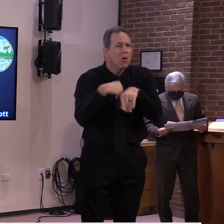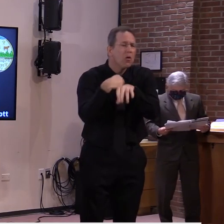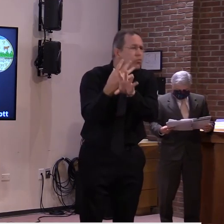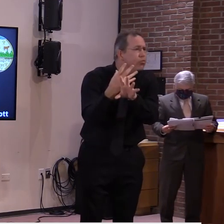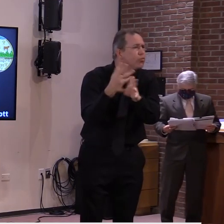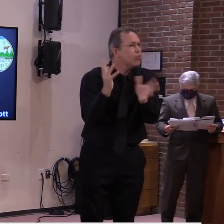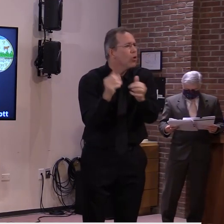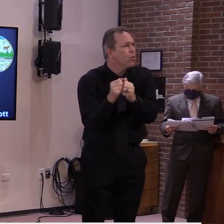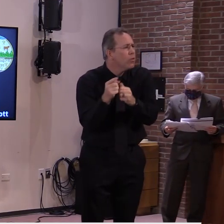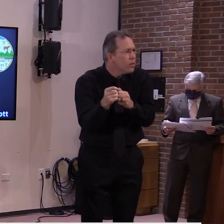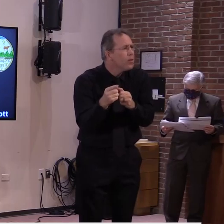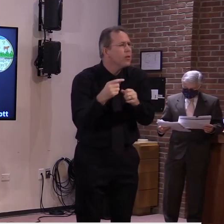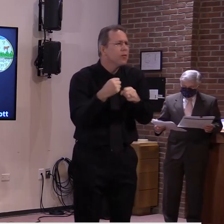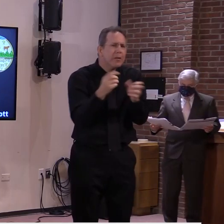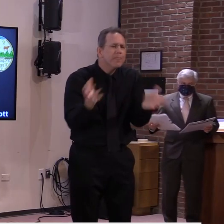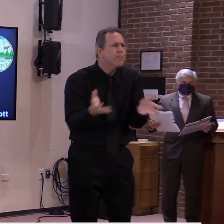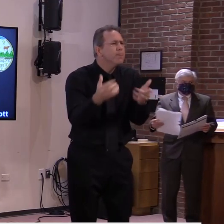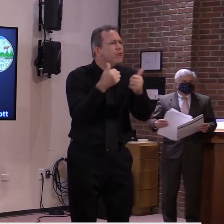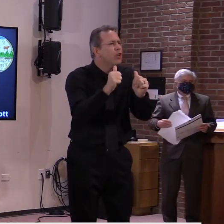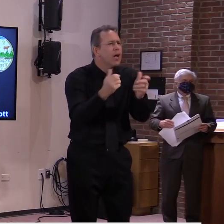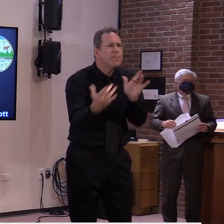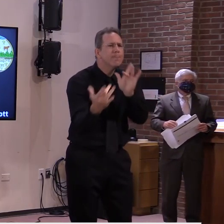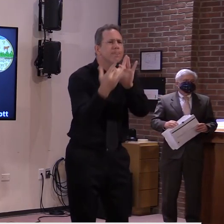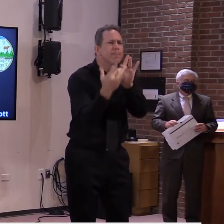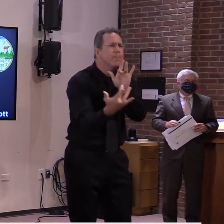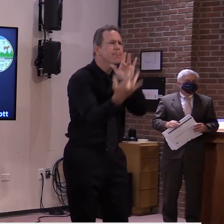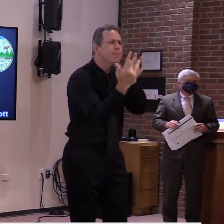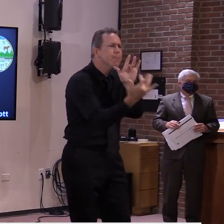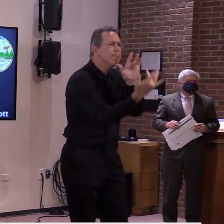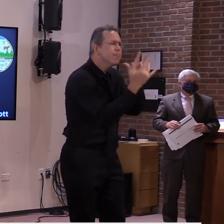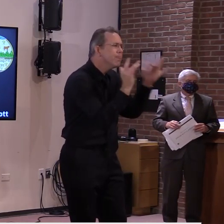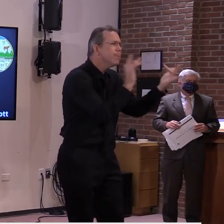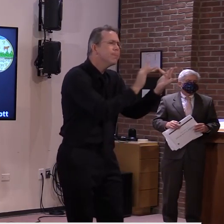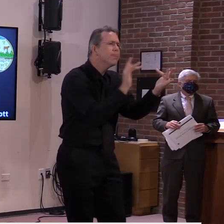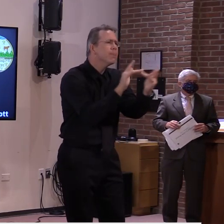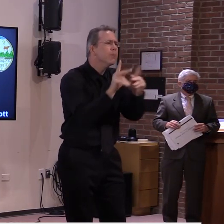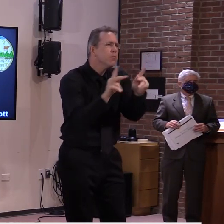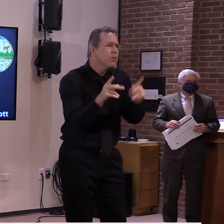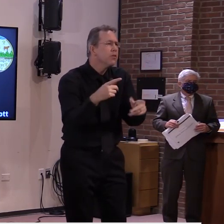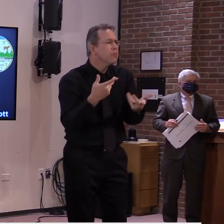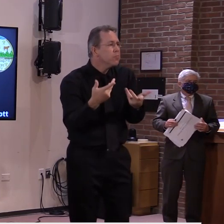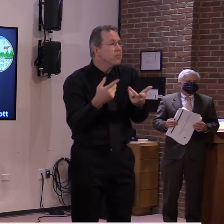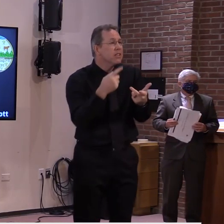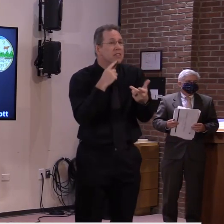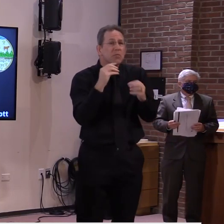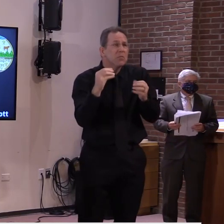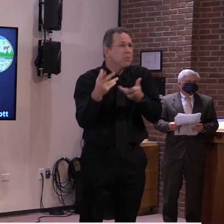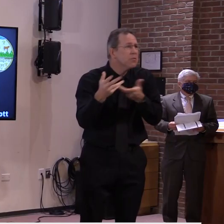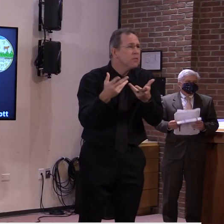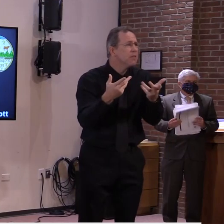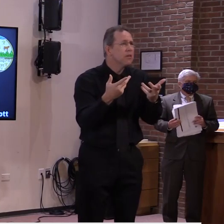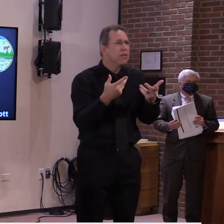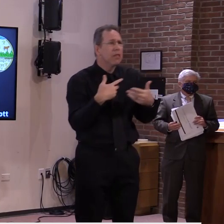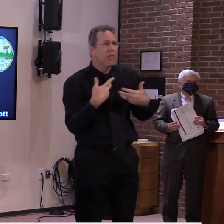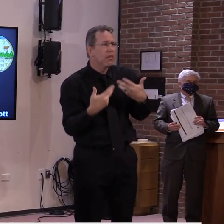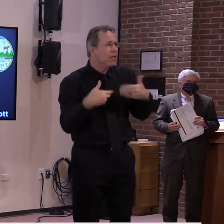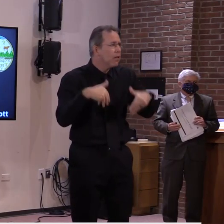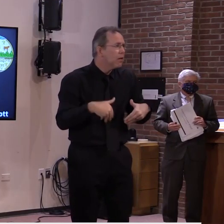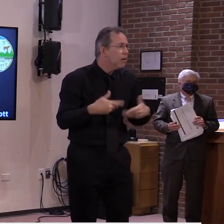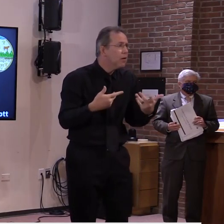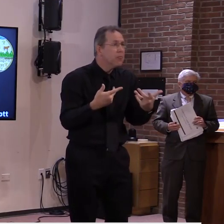stay connected. Because even if you're not feeling some of these things, the person on the other end might